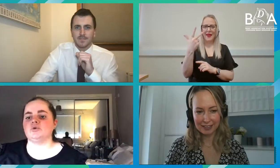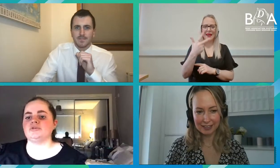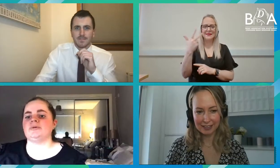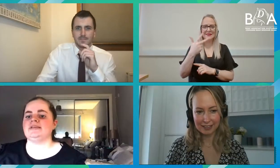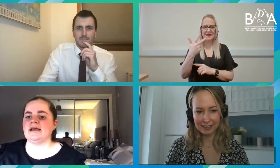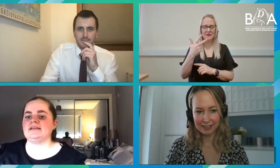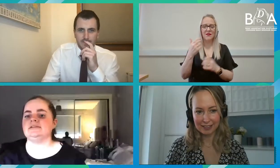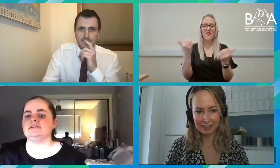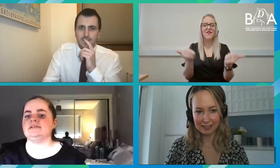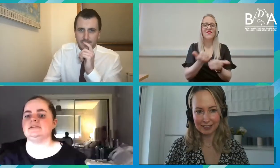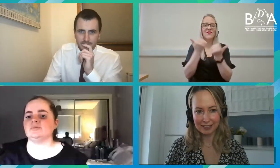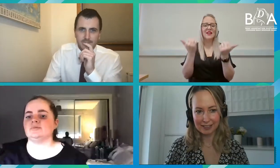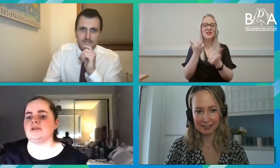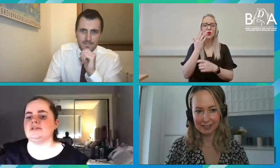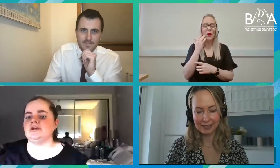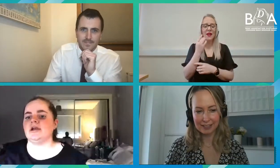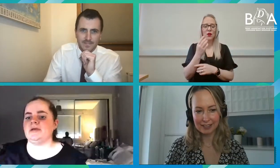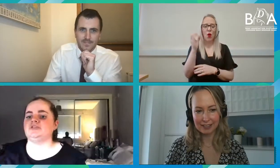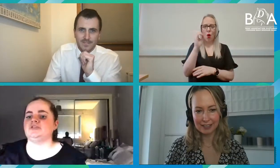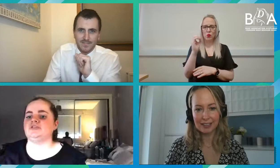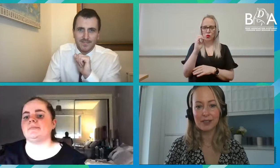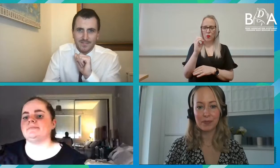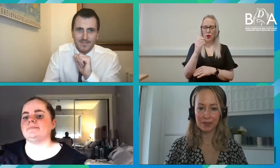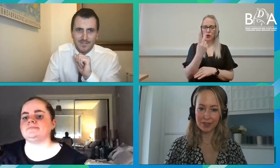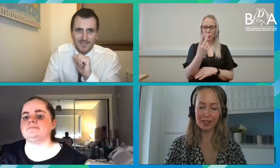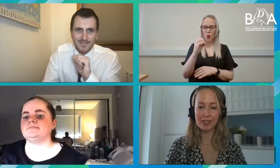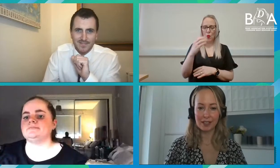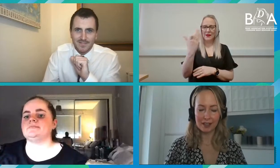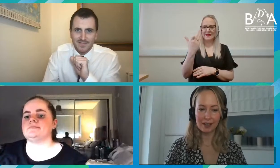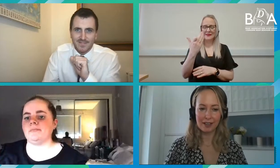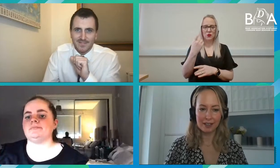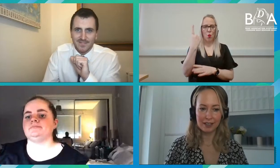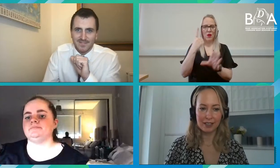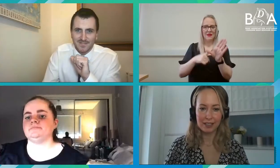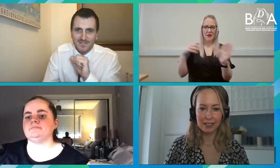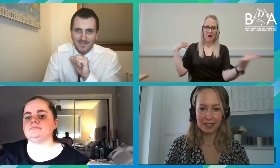it in October 2019. So it was a 1-year apprenticeship.